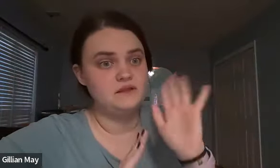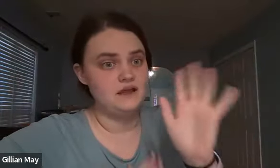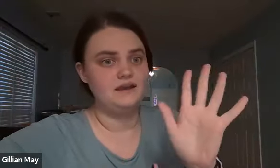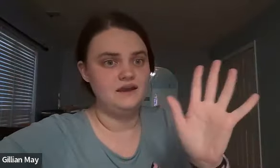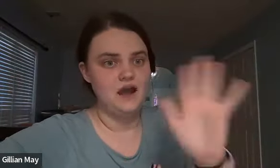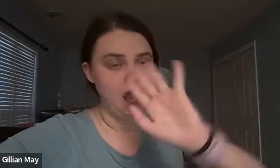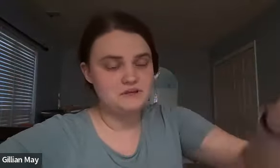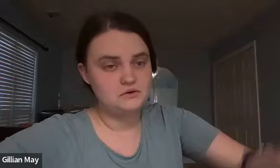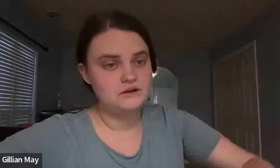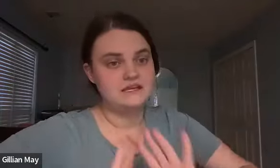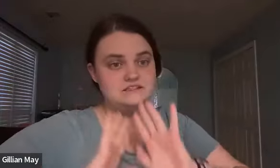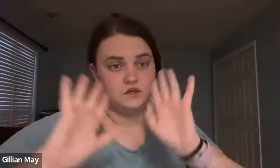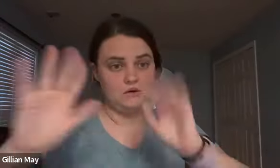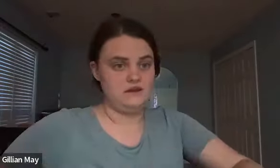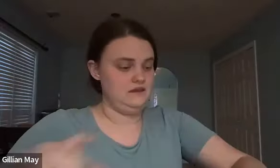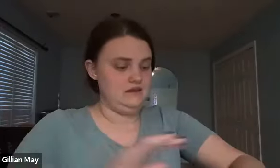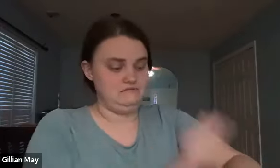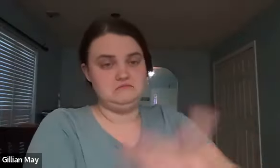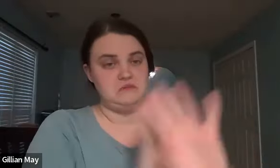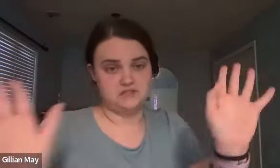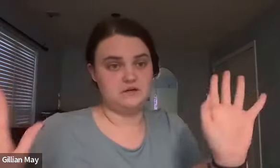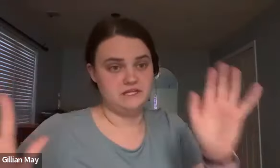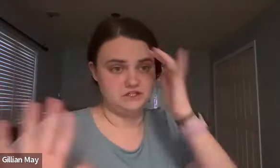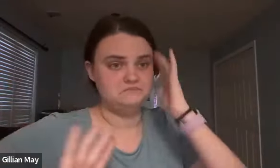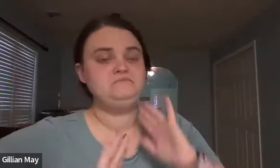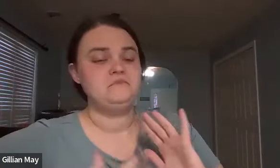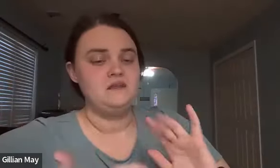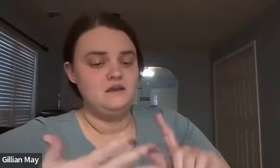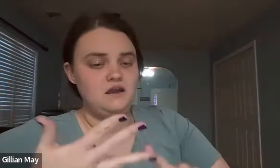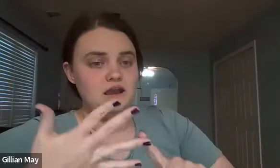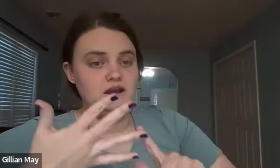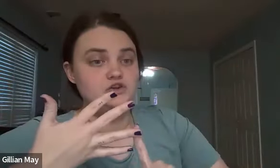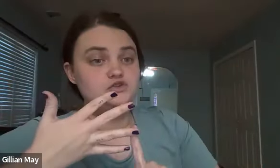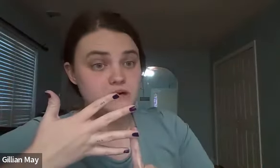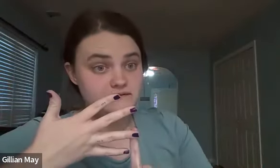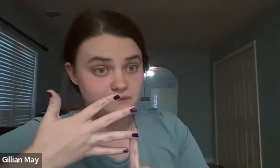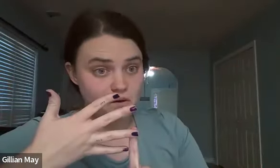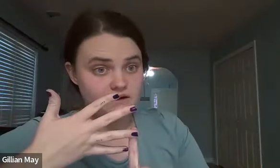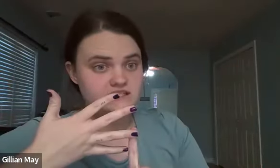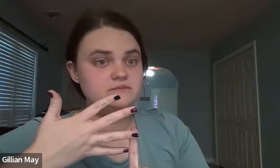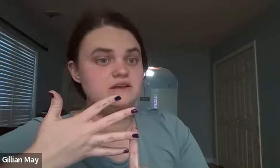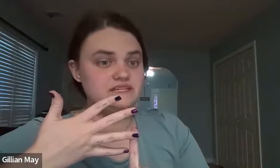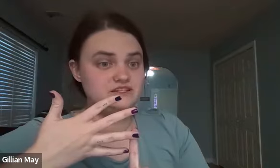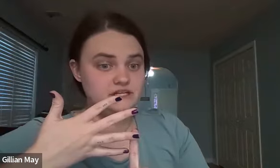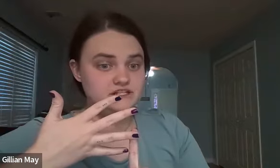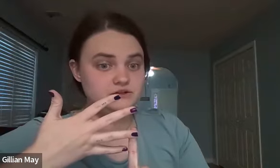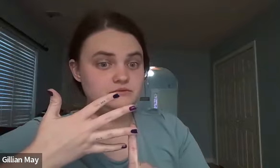like I'm ignoring it, so I just want to make sure. All right, 24 is going to be like we did 22, which